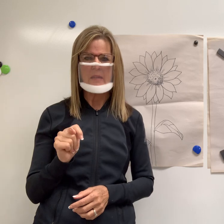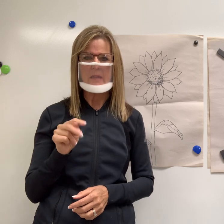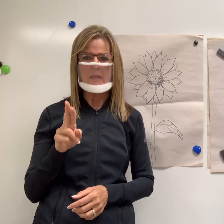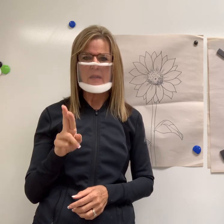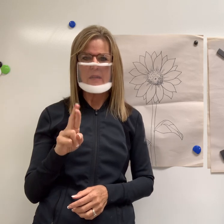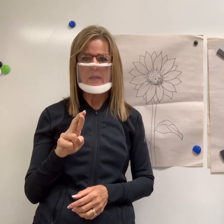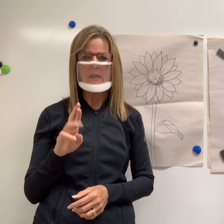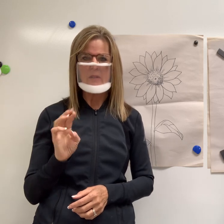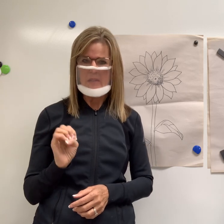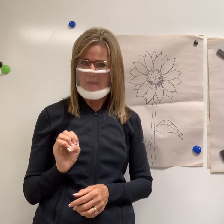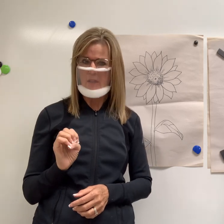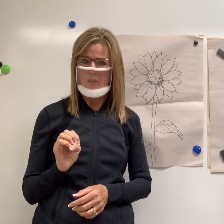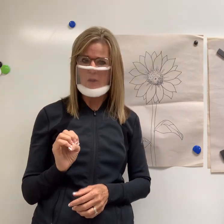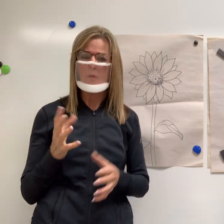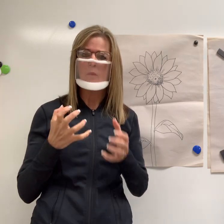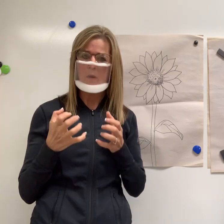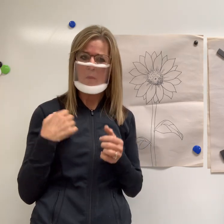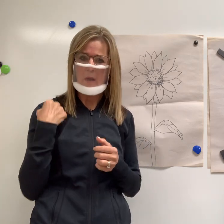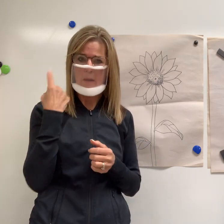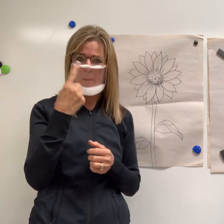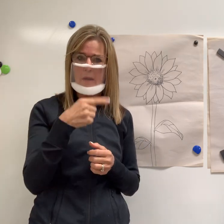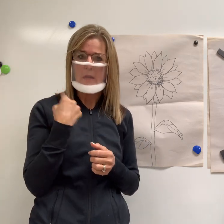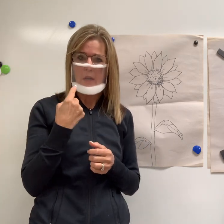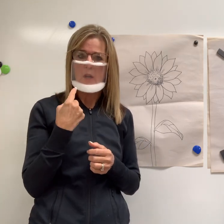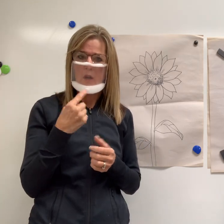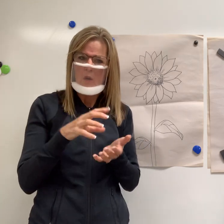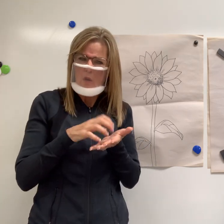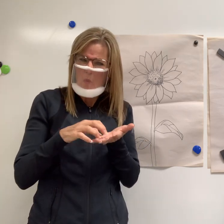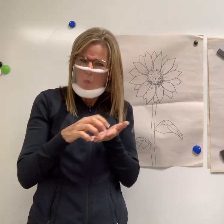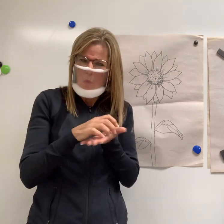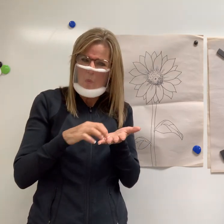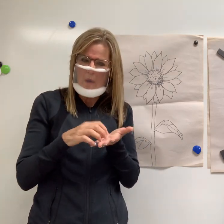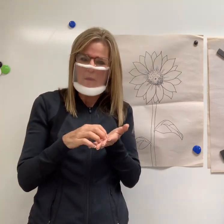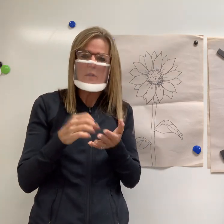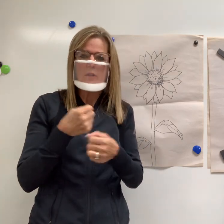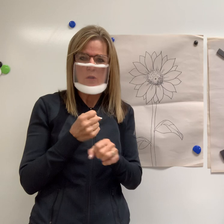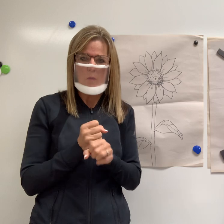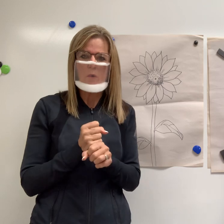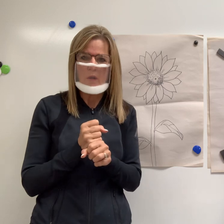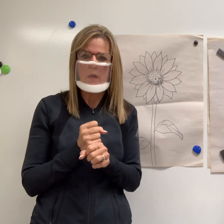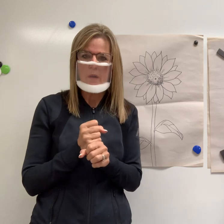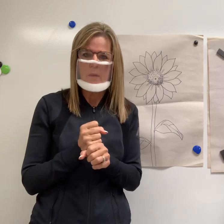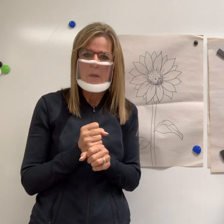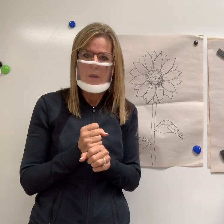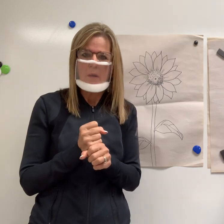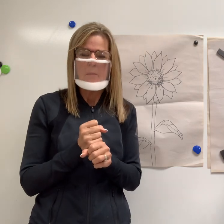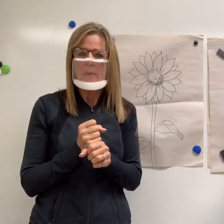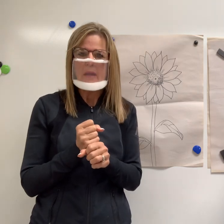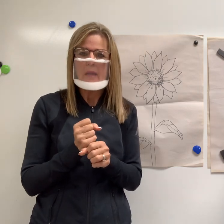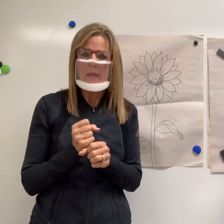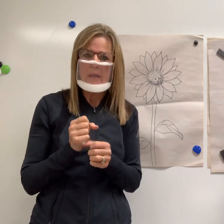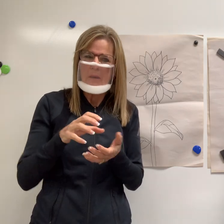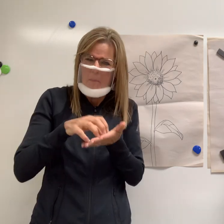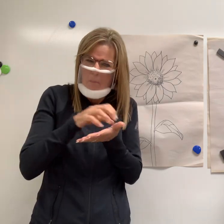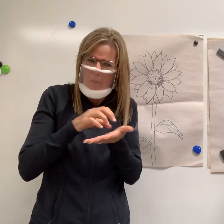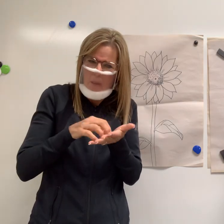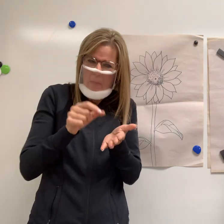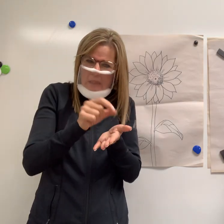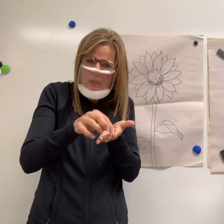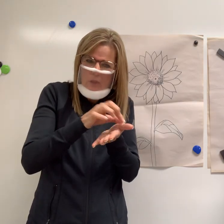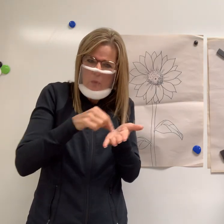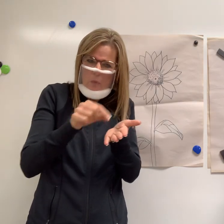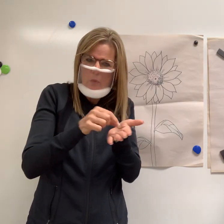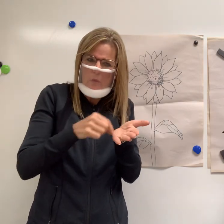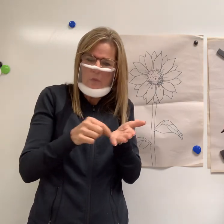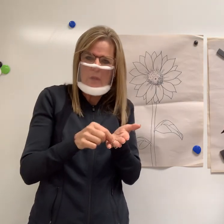art class. We wanna make it look rough and bumpy, so we're gonna make textured lines. We're not gonna make smooth lines, because if you feel it, it's